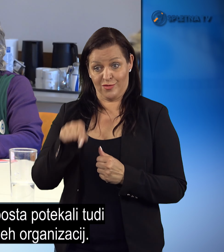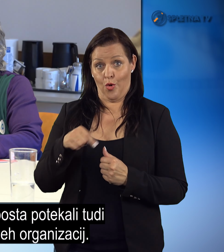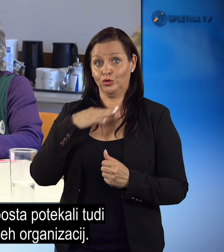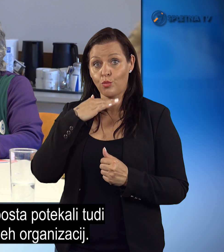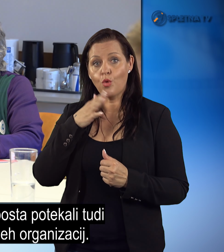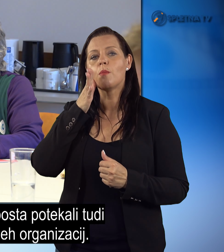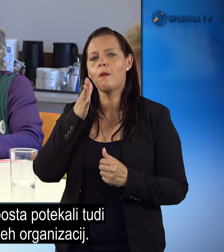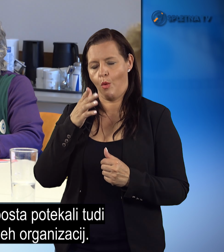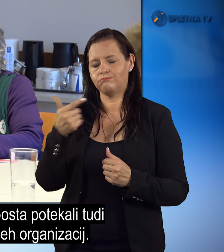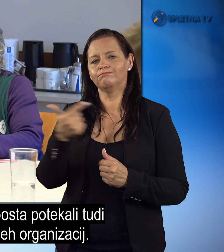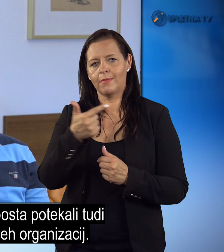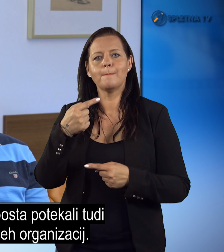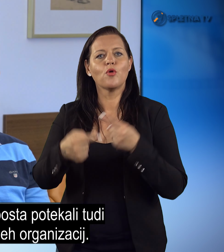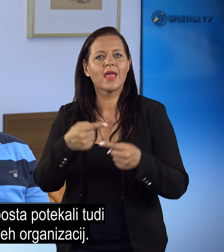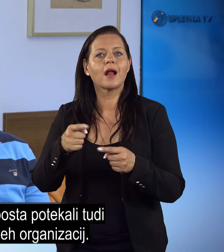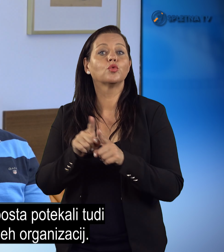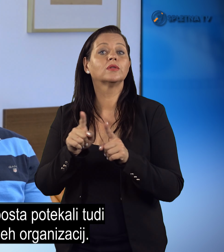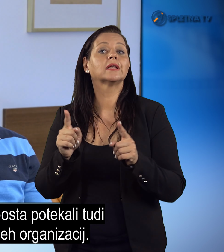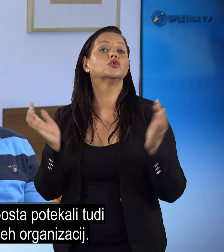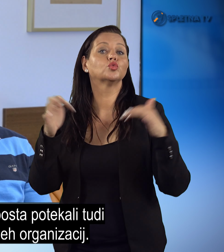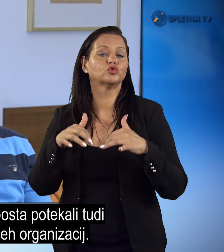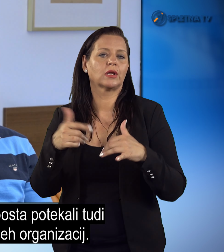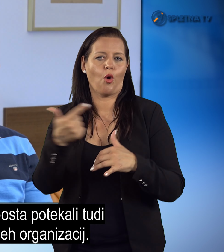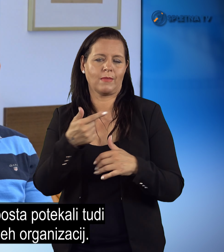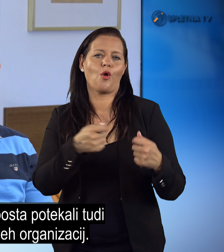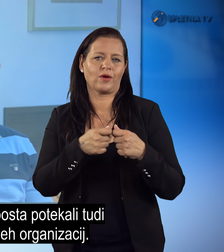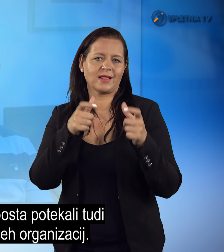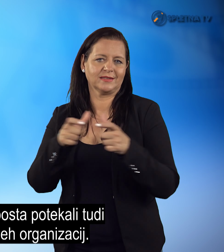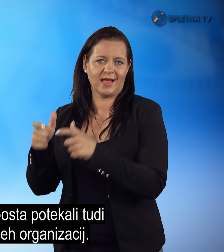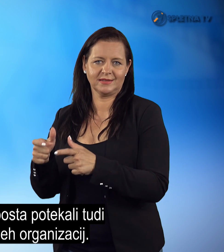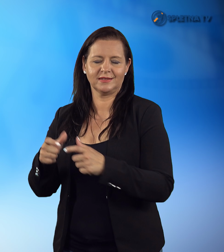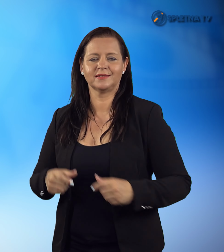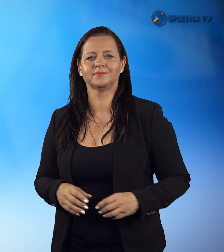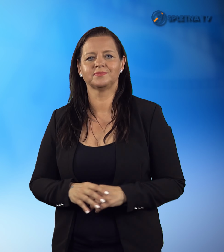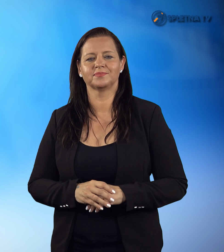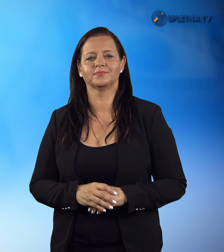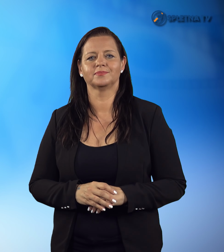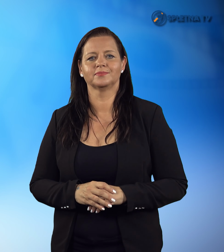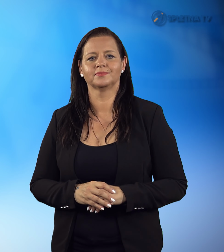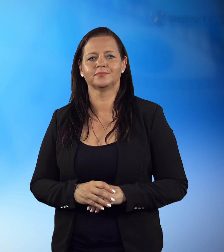To soboto pa bosta potekali tudi skupščini obeh organizacij.